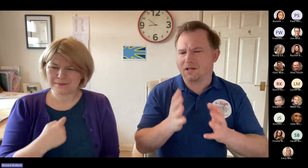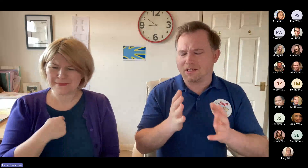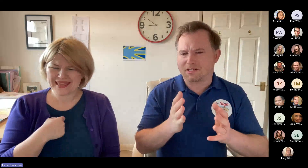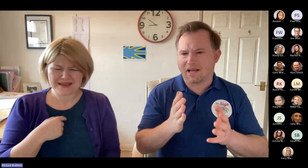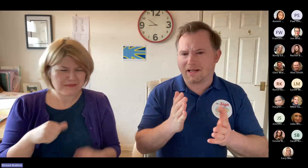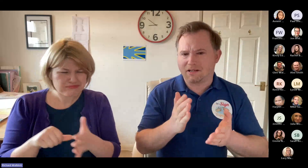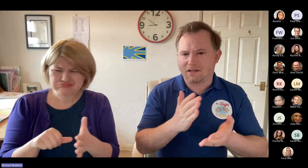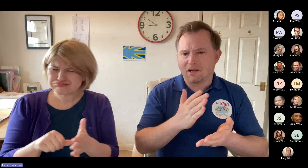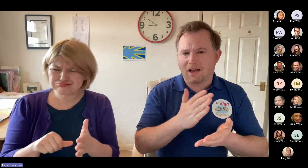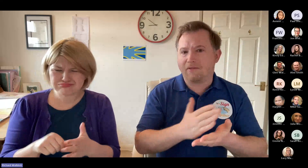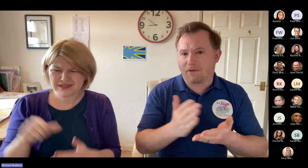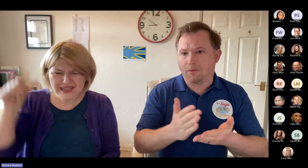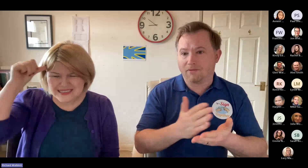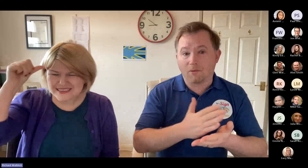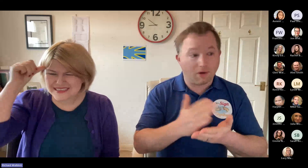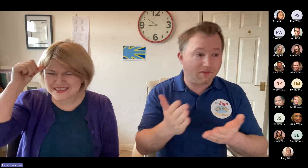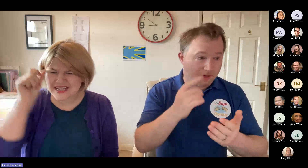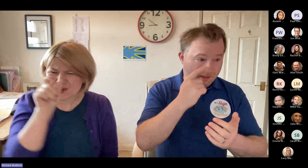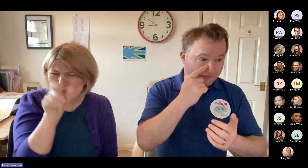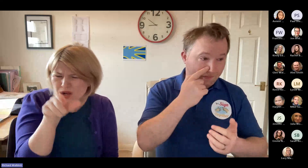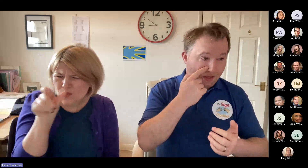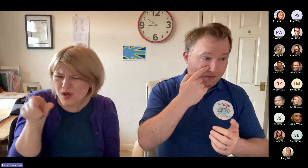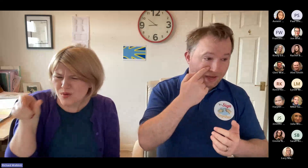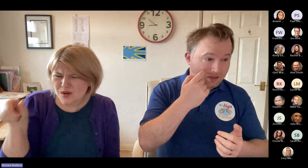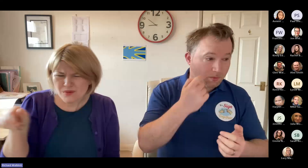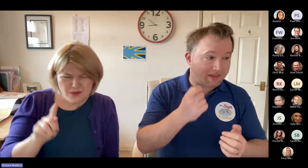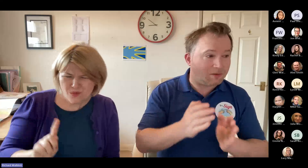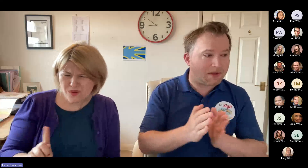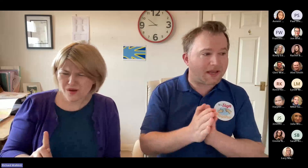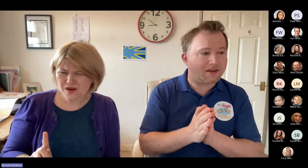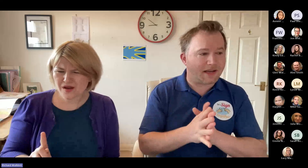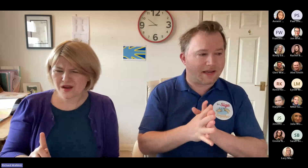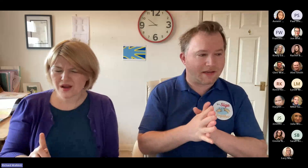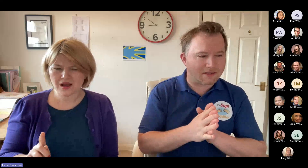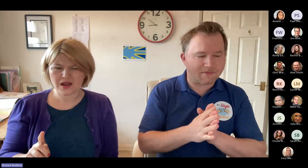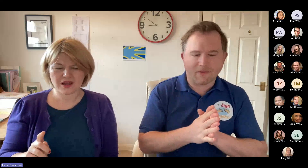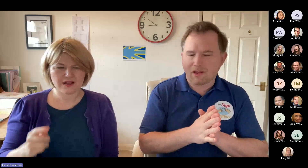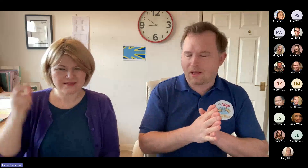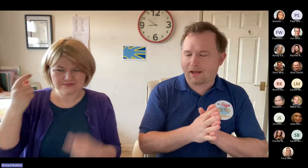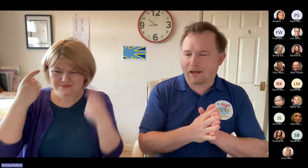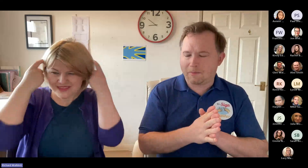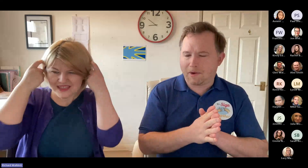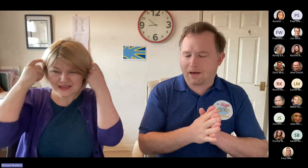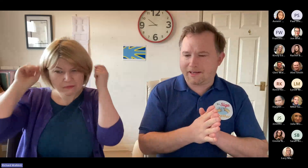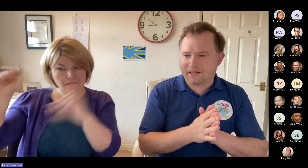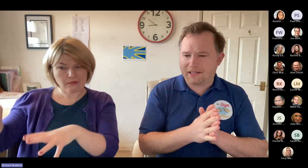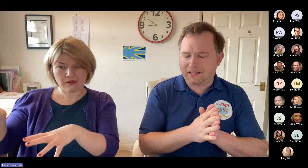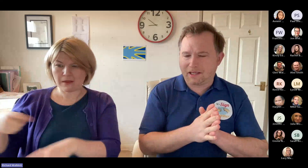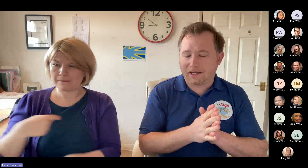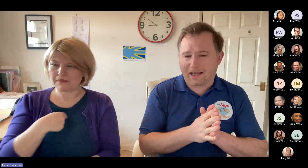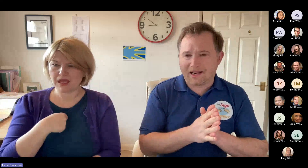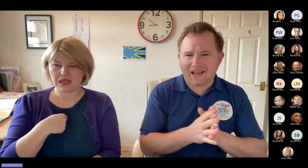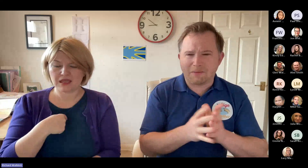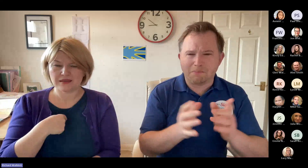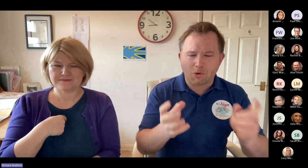to understand every word for word. Okay. So without my hearing aids, I can again hear